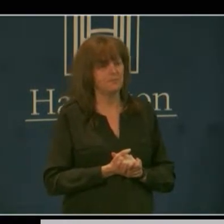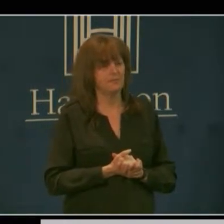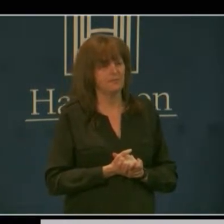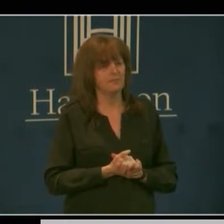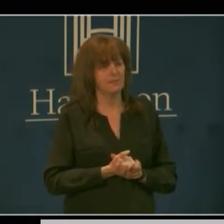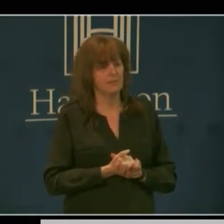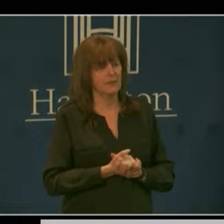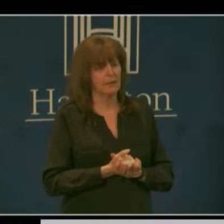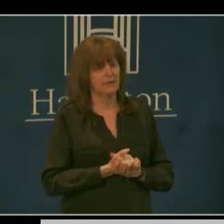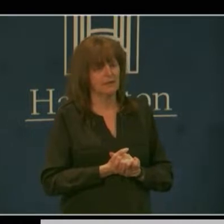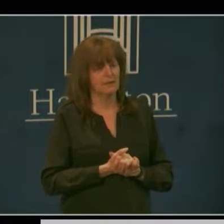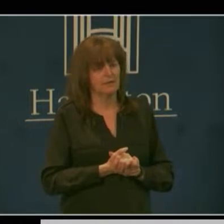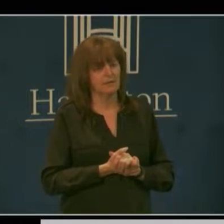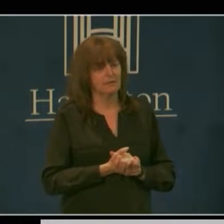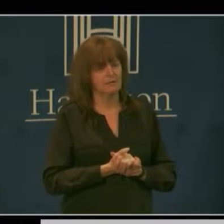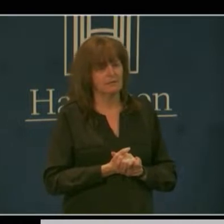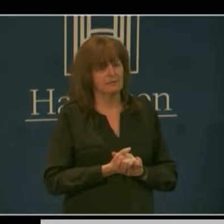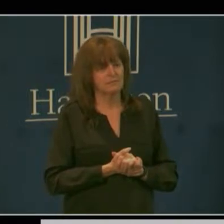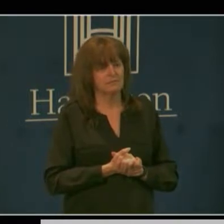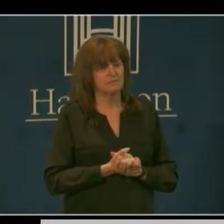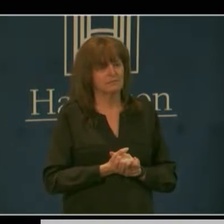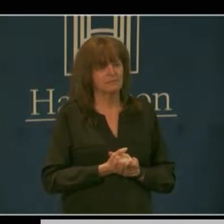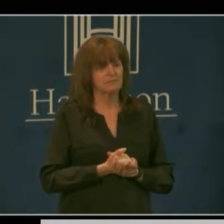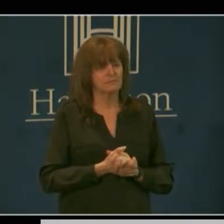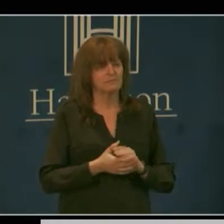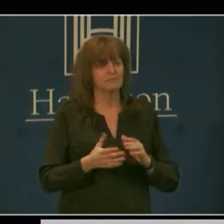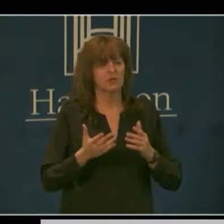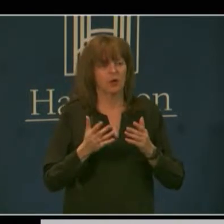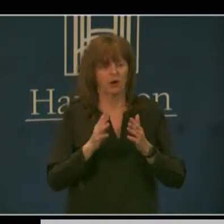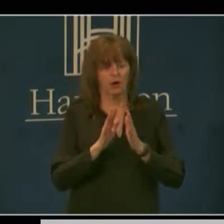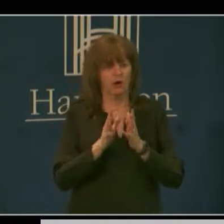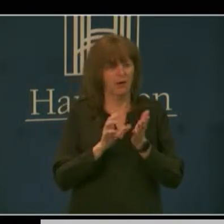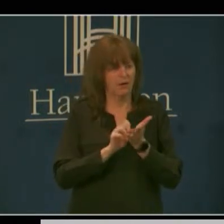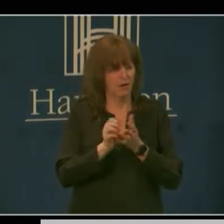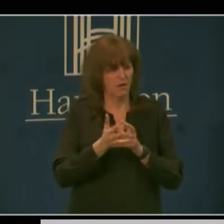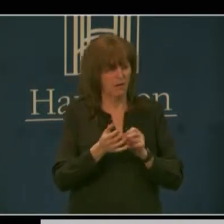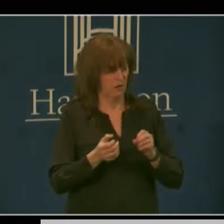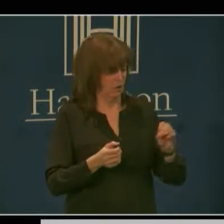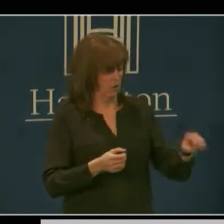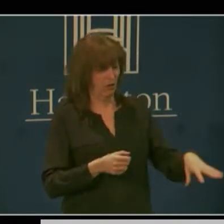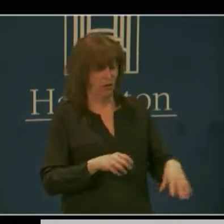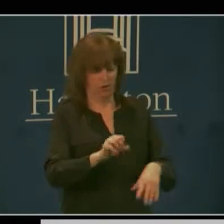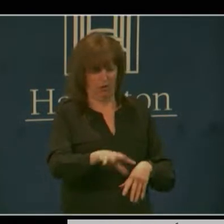from our colleagues that work in public works and service on a weekly regular basis.